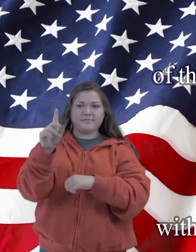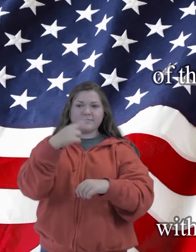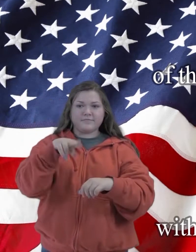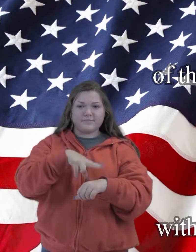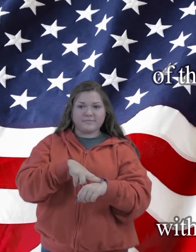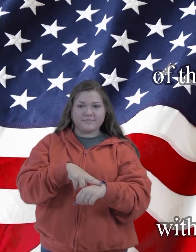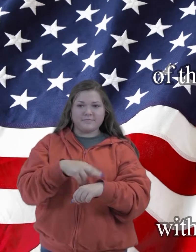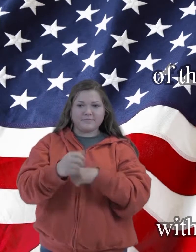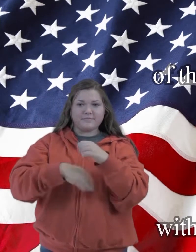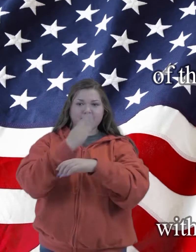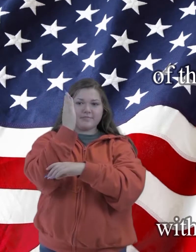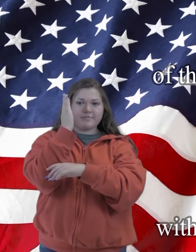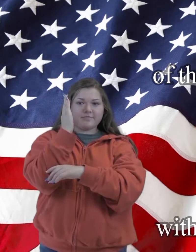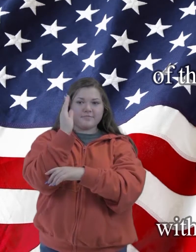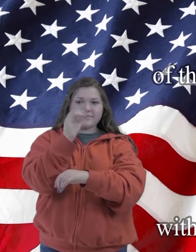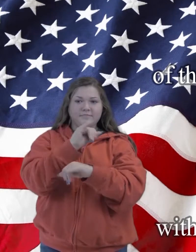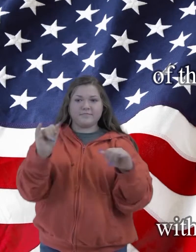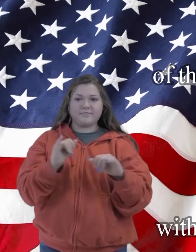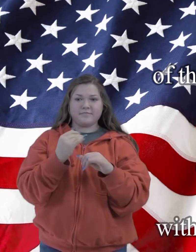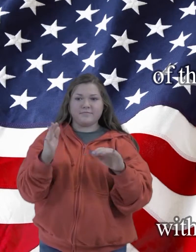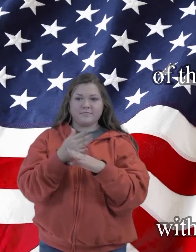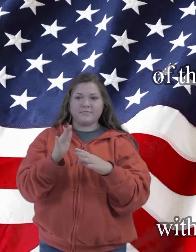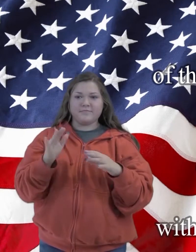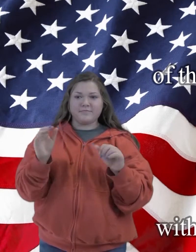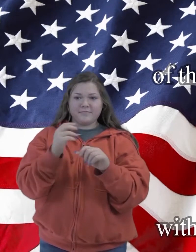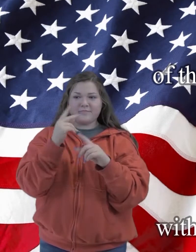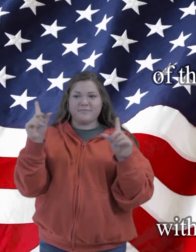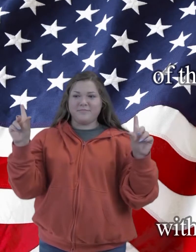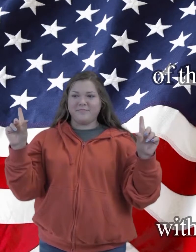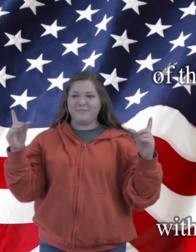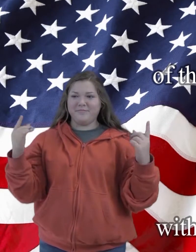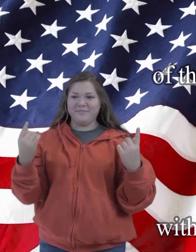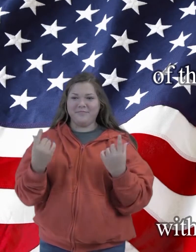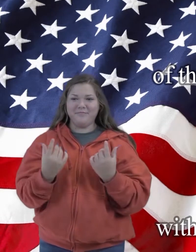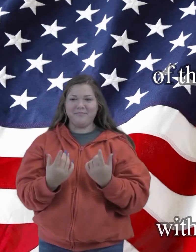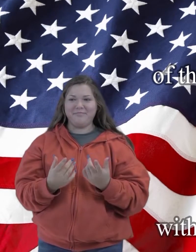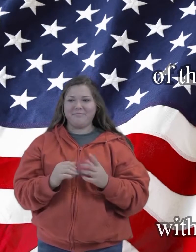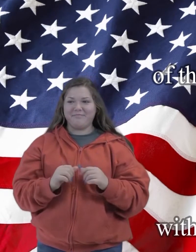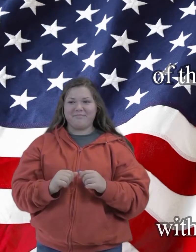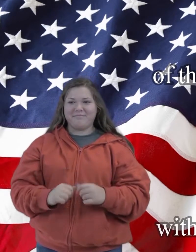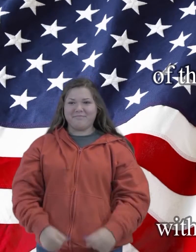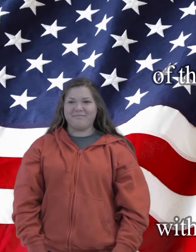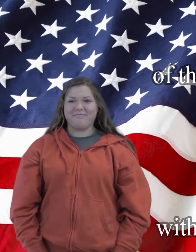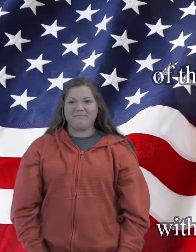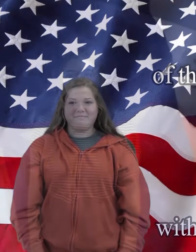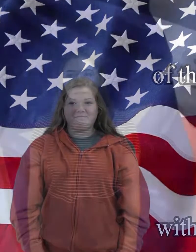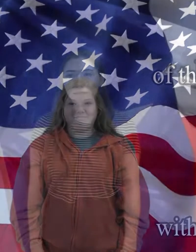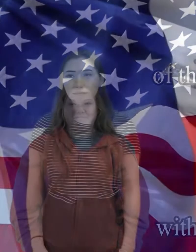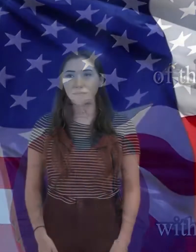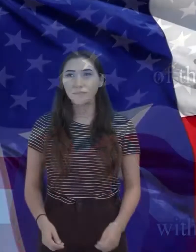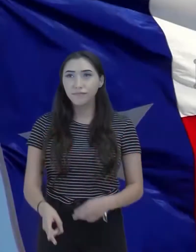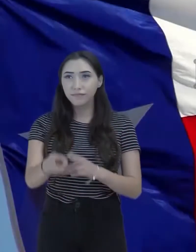one nation, under God, indivisible, with liberty and justice for all.